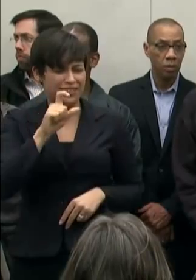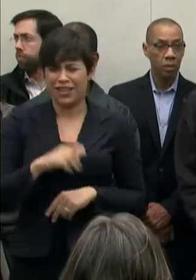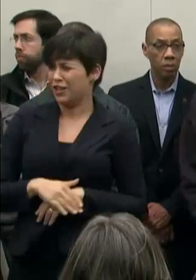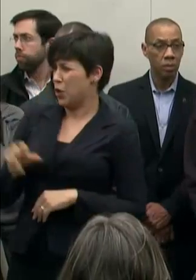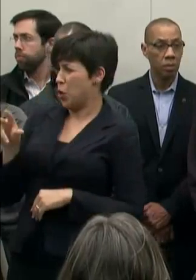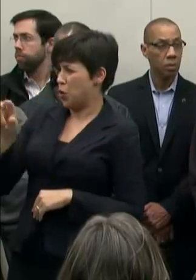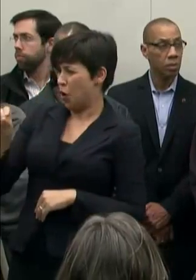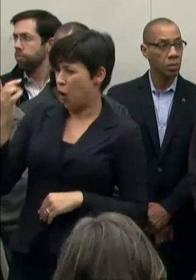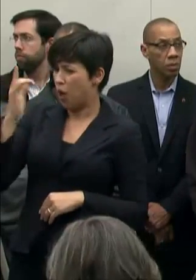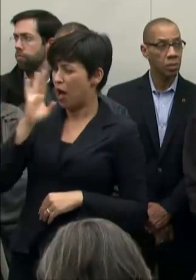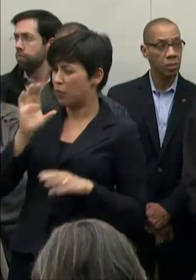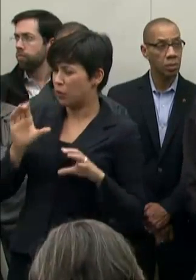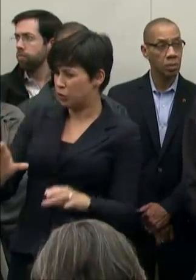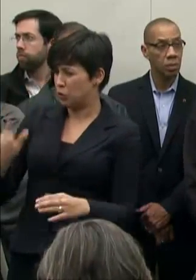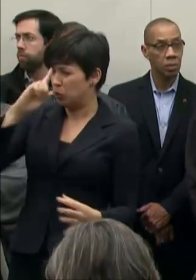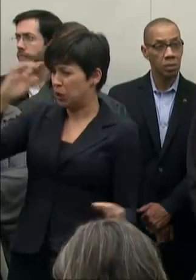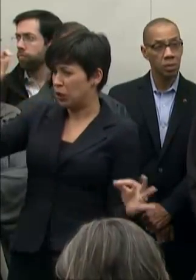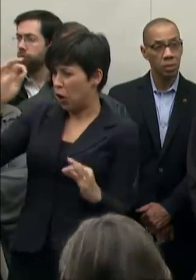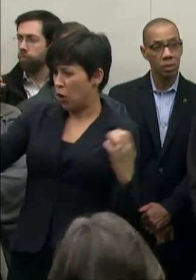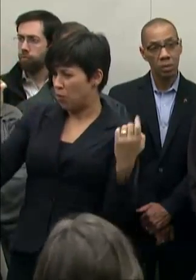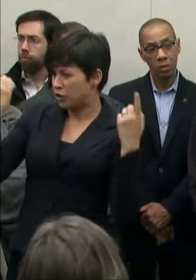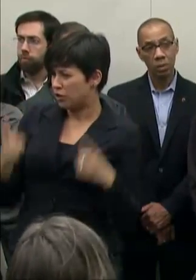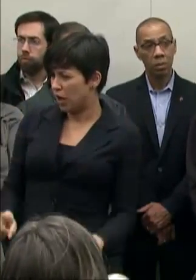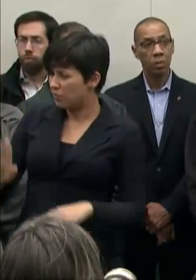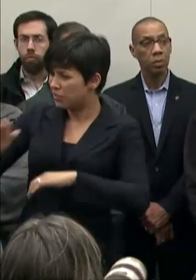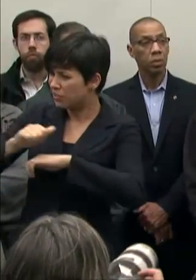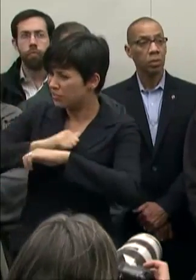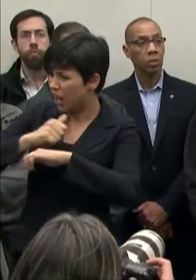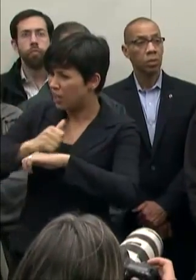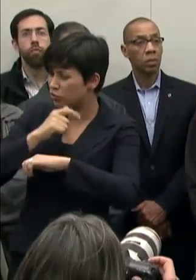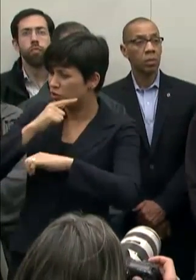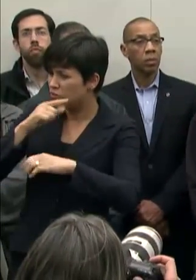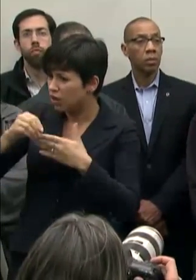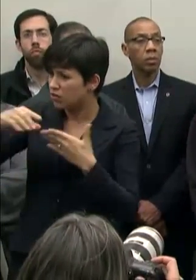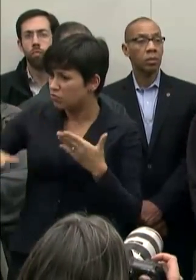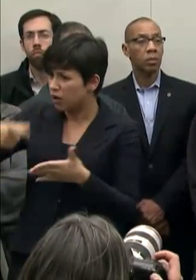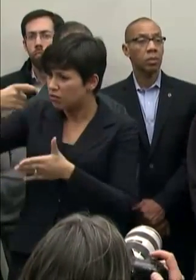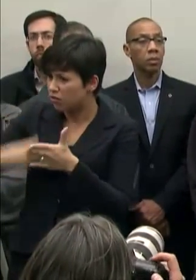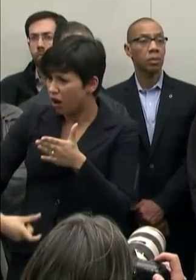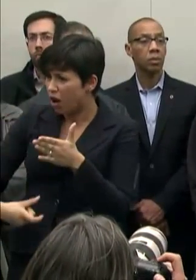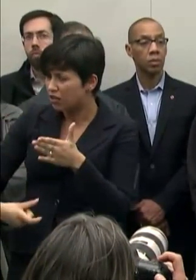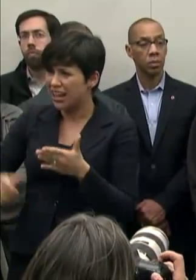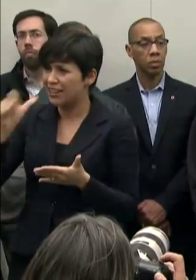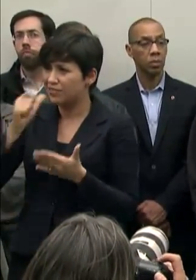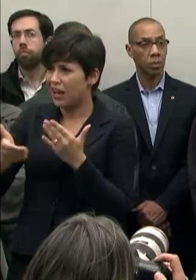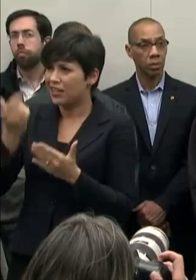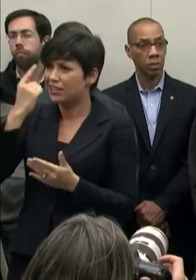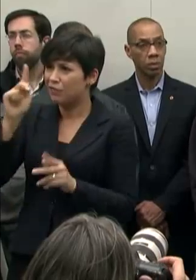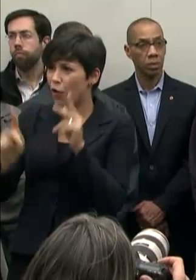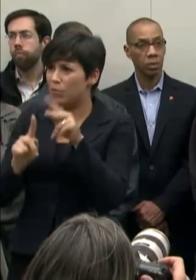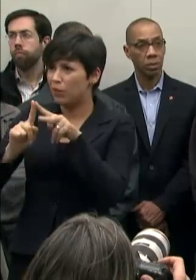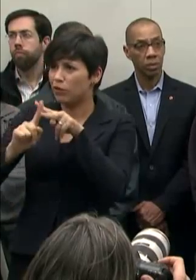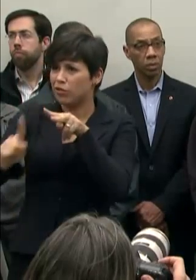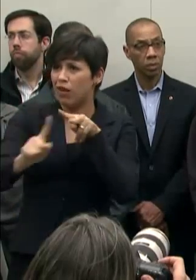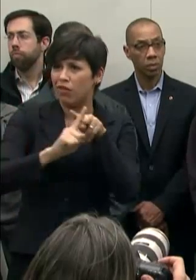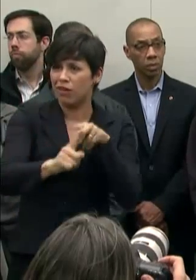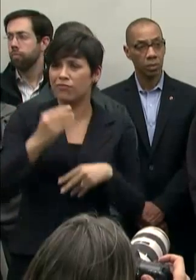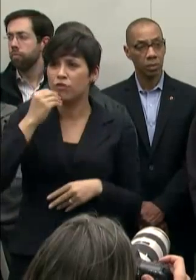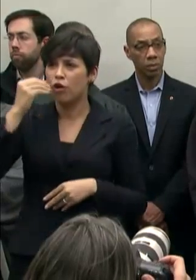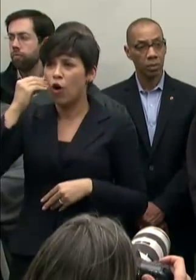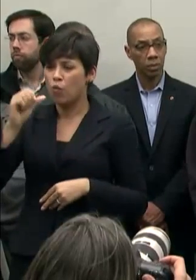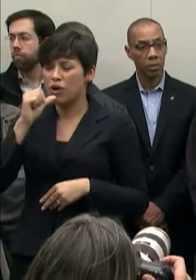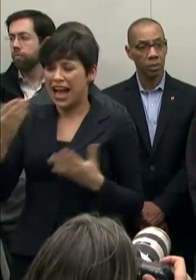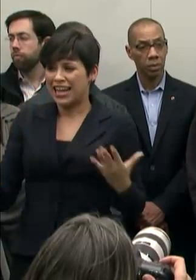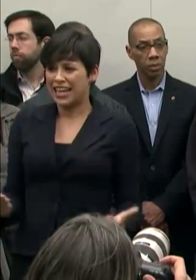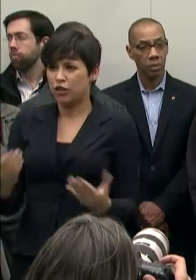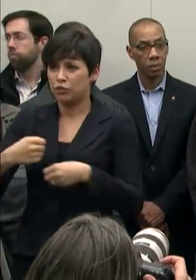do that when we don't know whether there's an emergency? It's dangerous, it's expensive, it's inconvenient to people, and we're not here to inconvenience anybody. We're here to protect